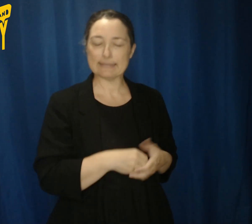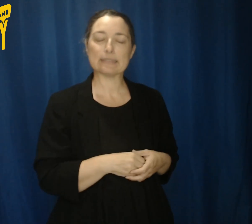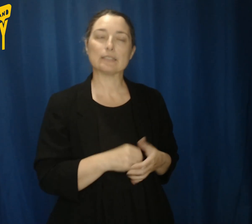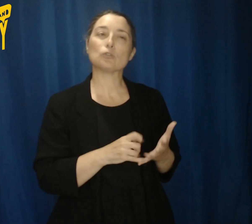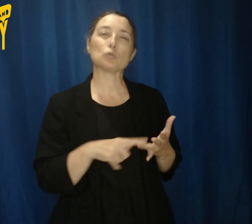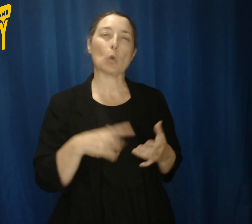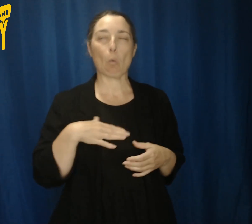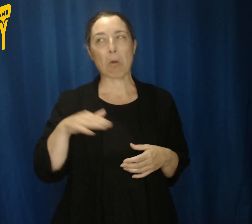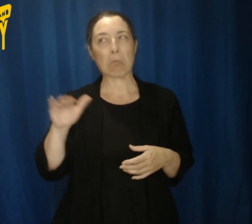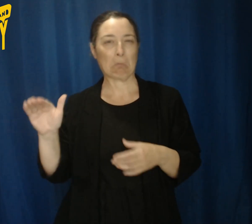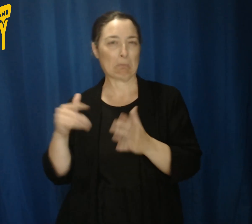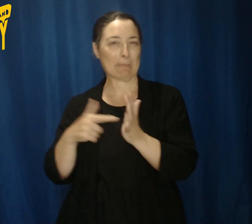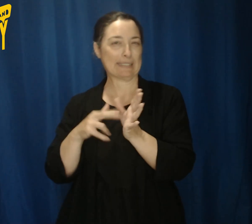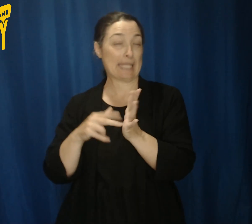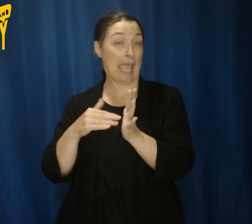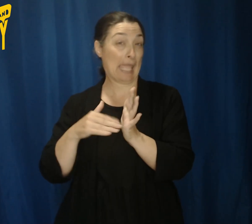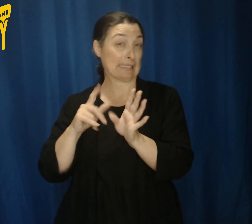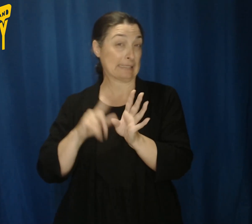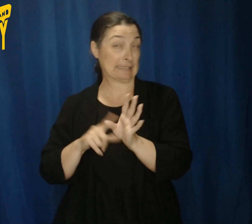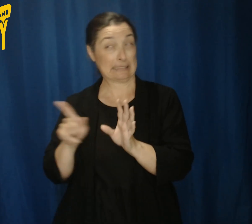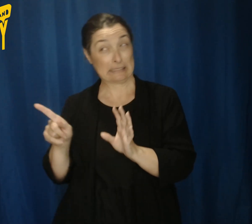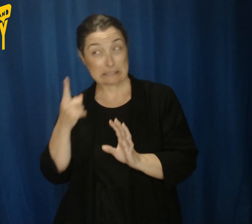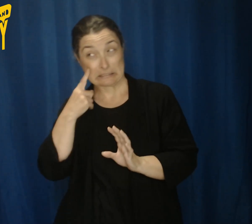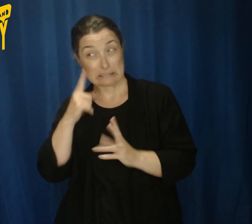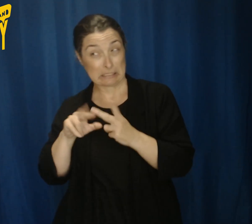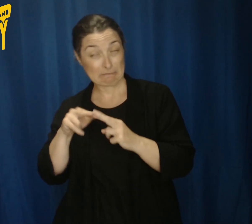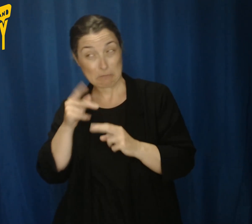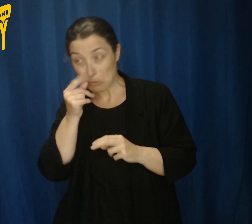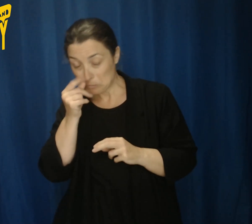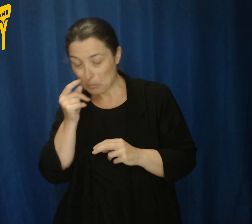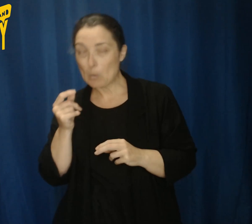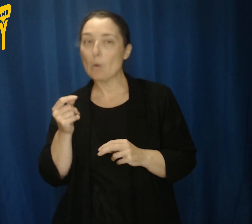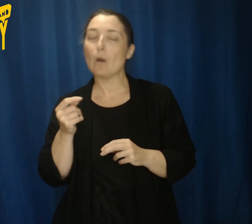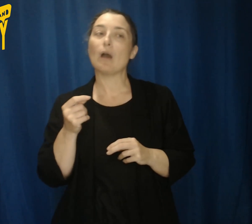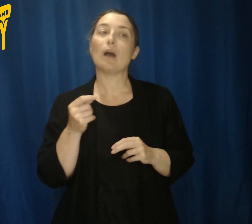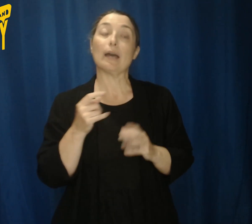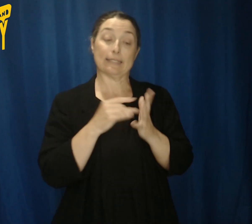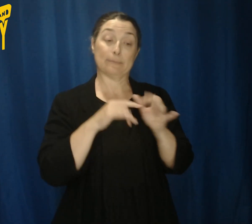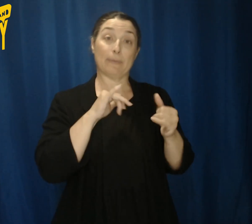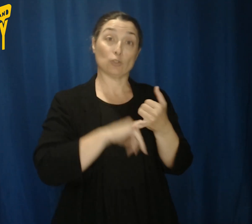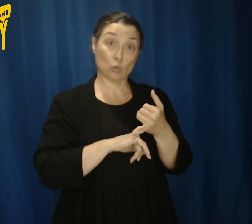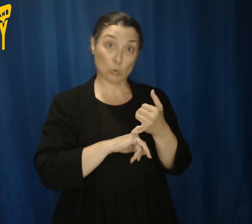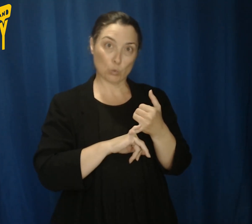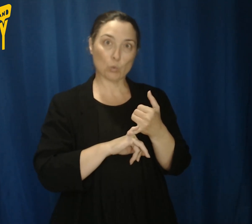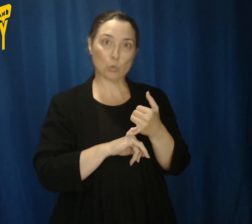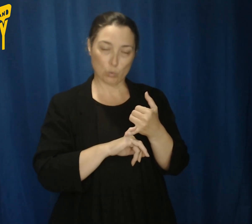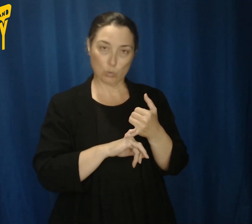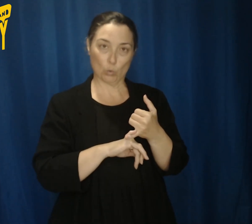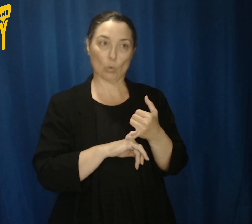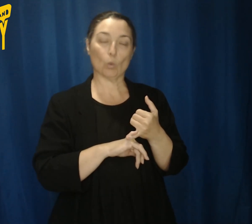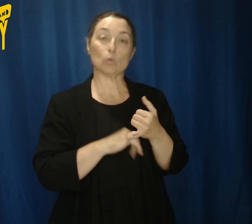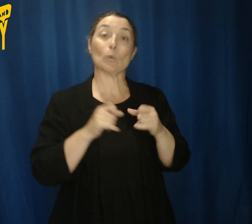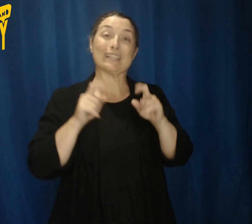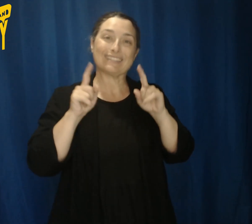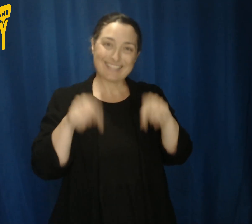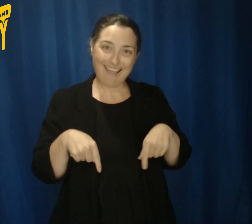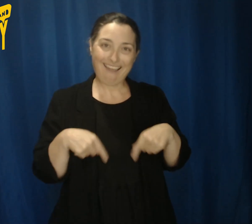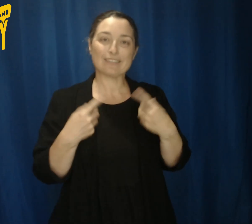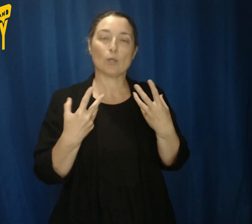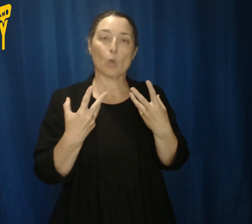there's any way I could write this crap. But essentially, to change specials, that we actually start with Cheryl